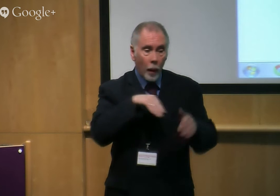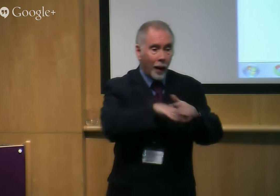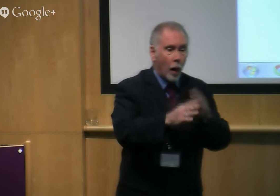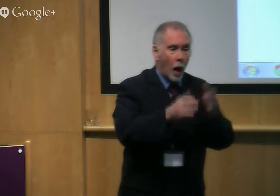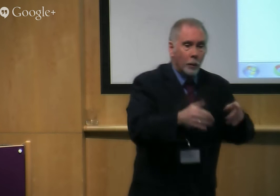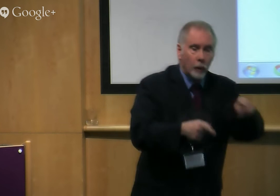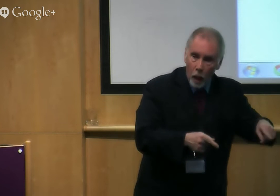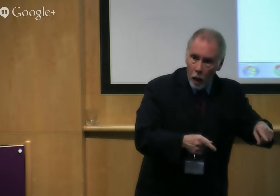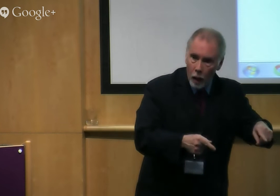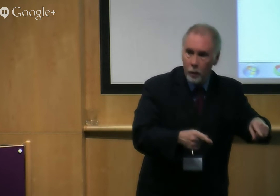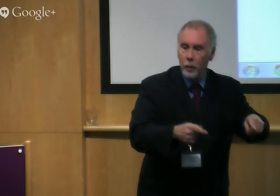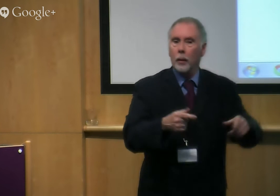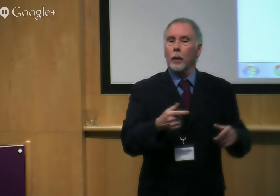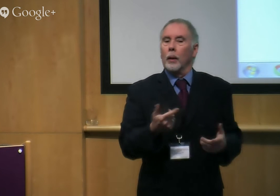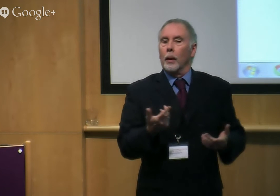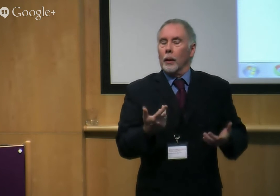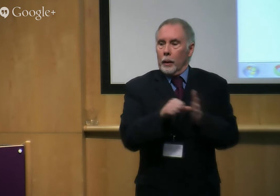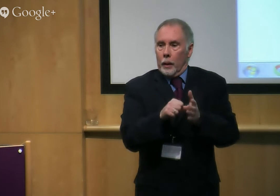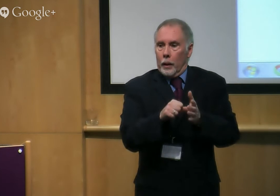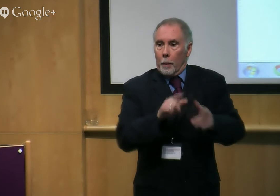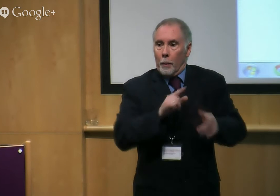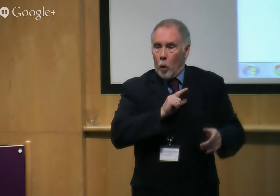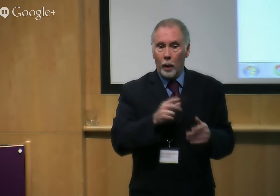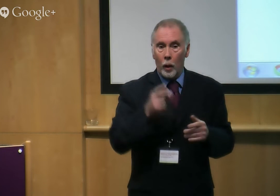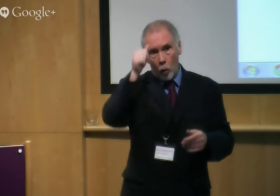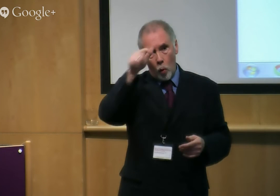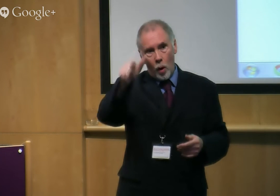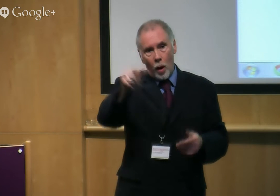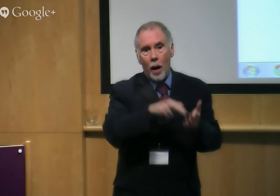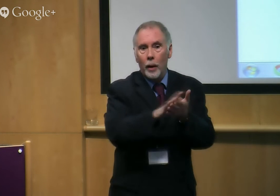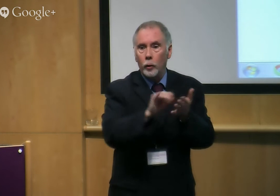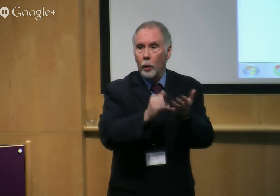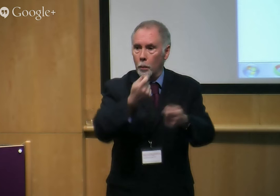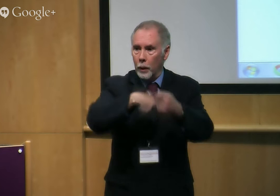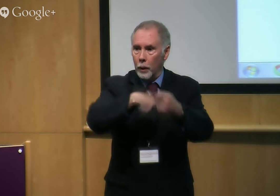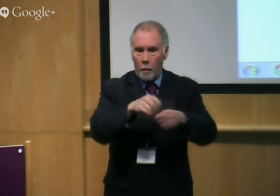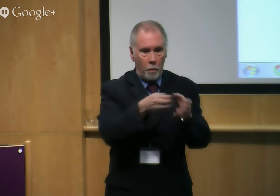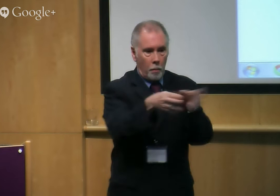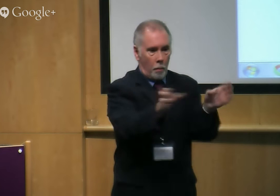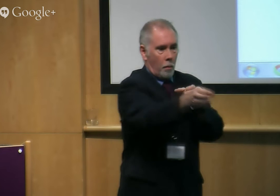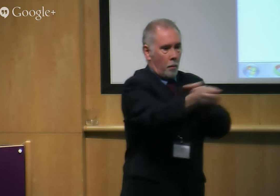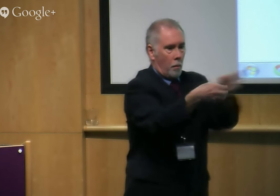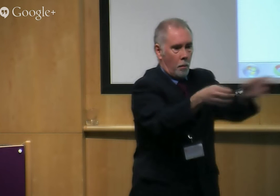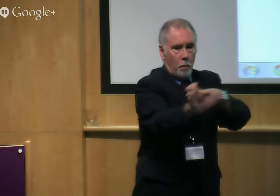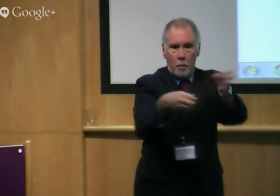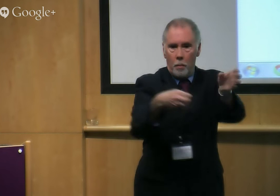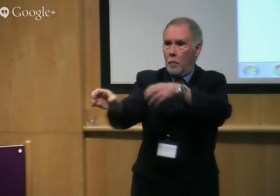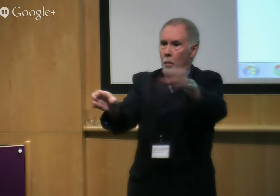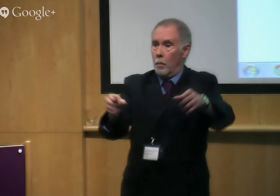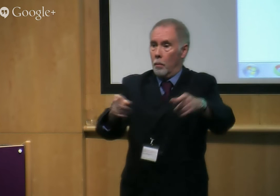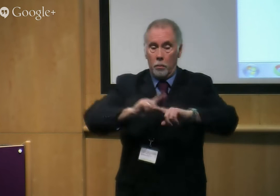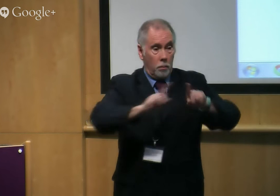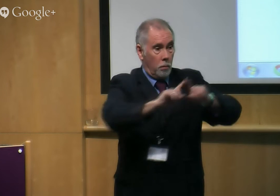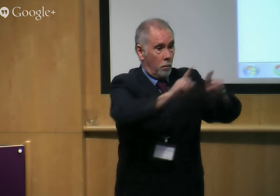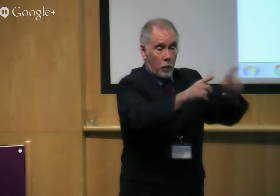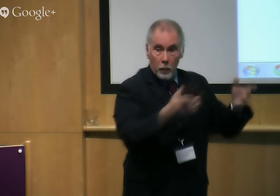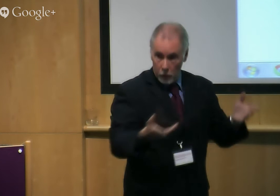really important is that when we see elderly people in hospital, it becomes really very tough, because the NHS now is split into